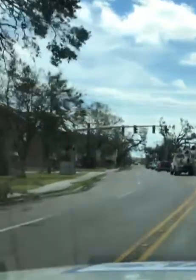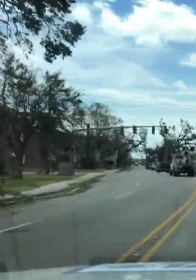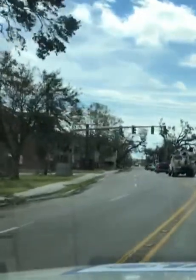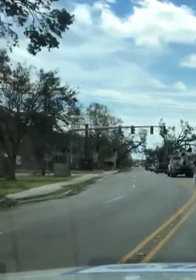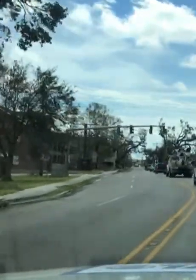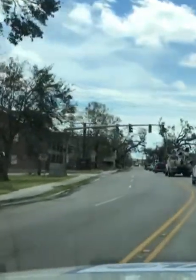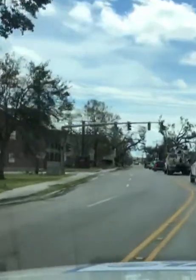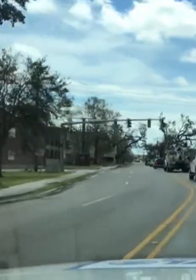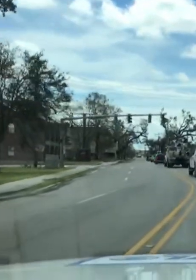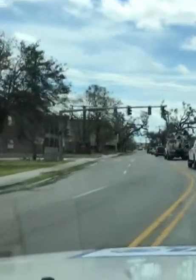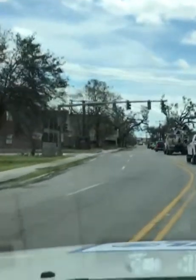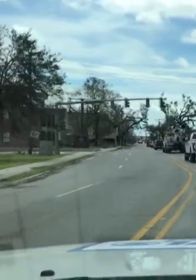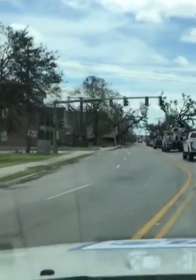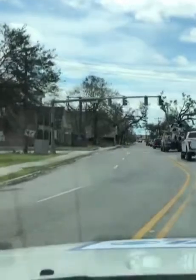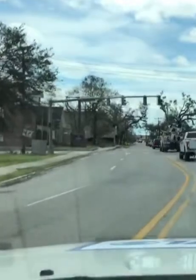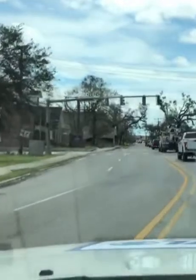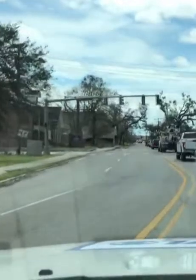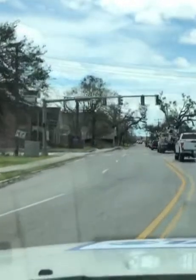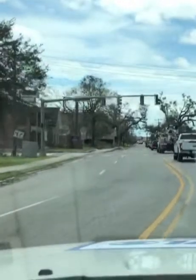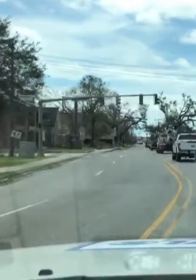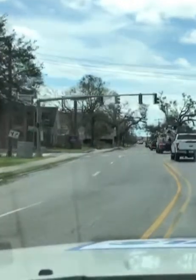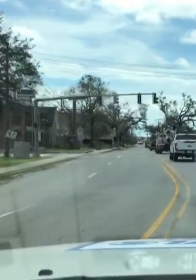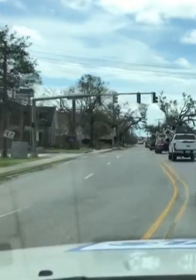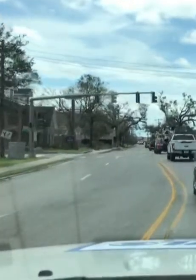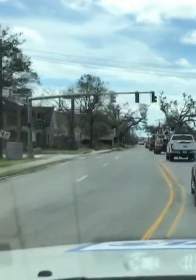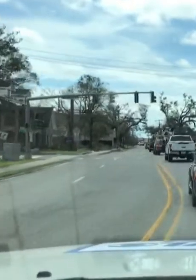All I have to do is wish the opposite.